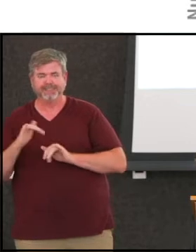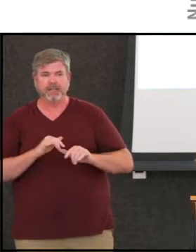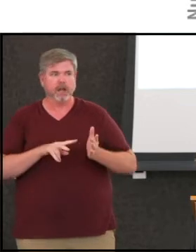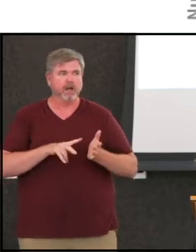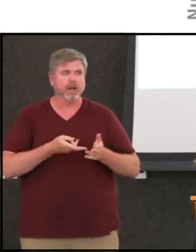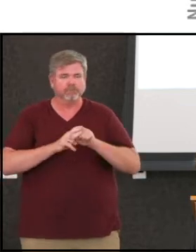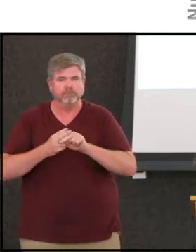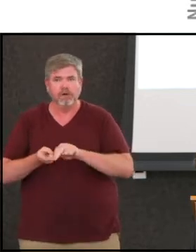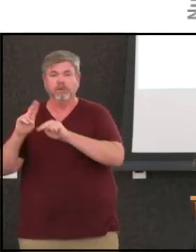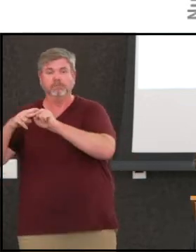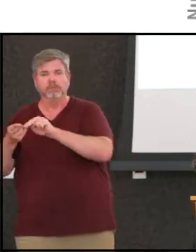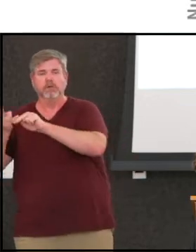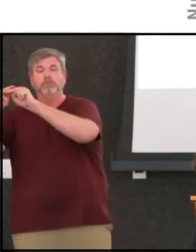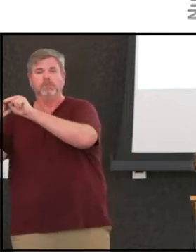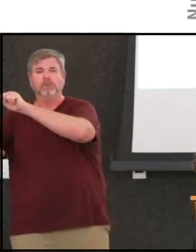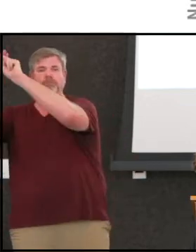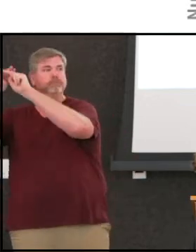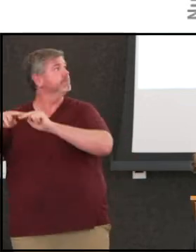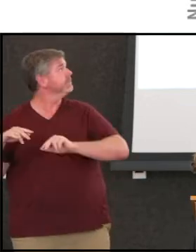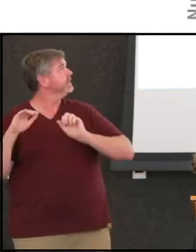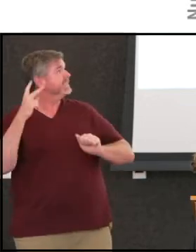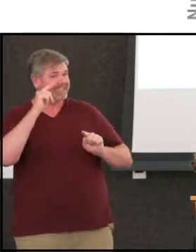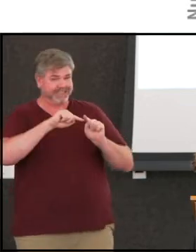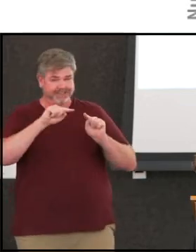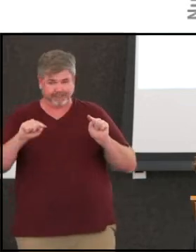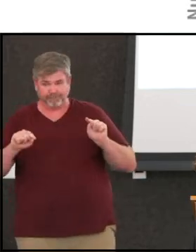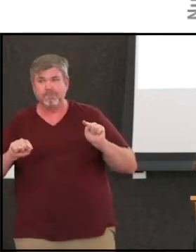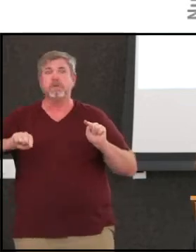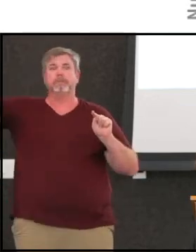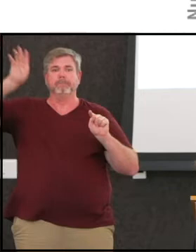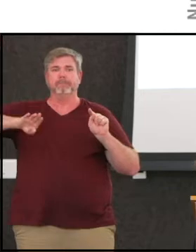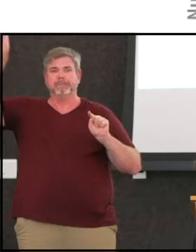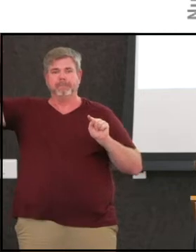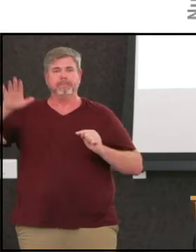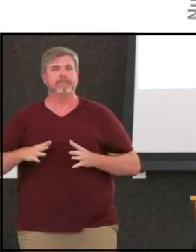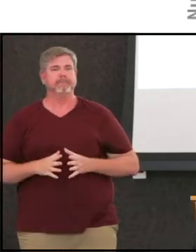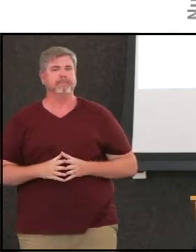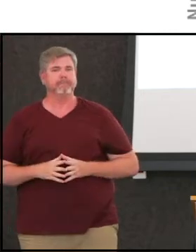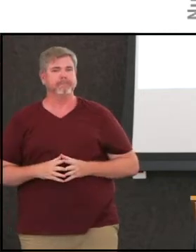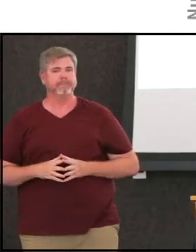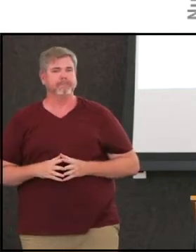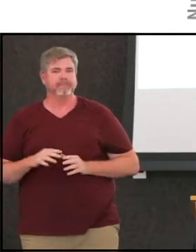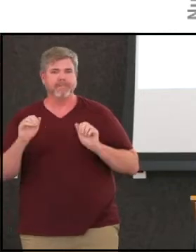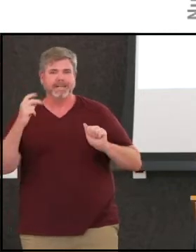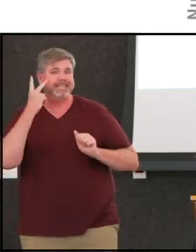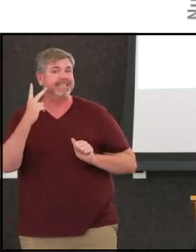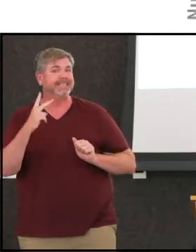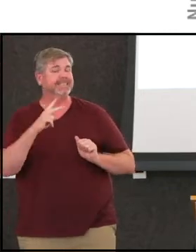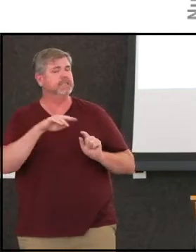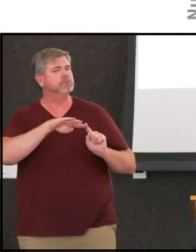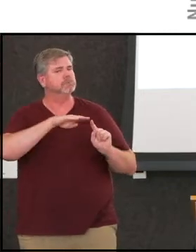to show you that how this is going up every year. As you're just seeing, it's skyrocketed from where we